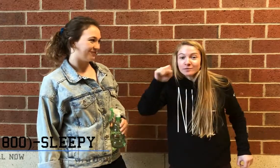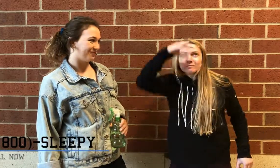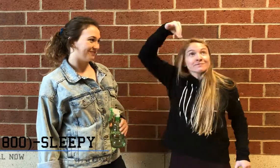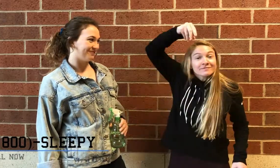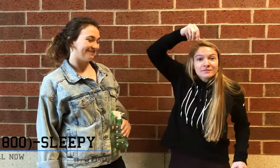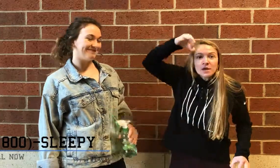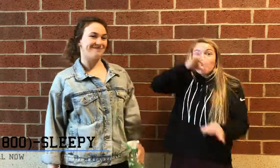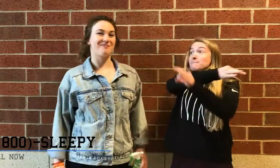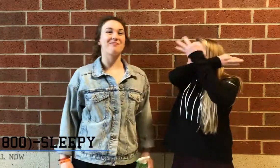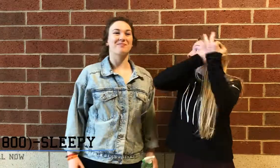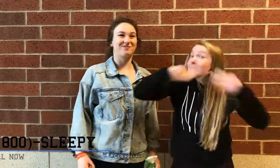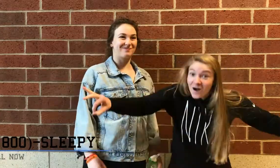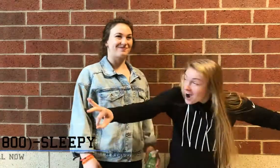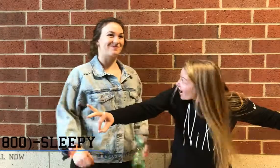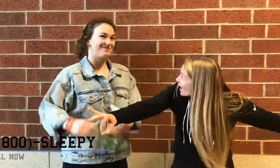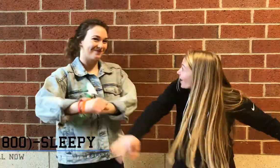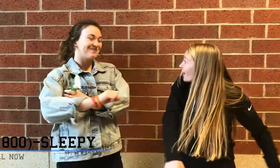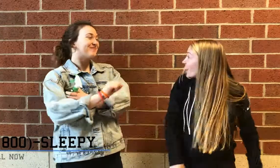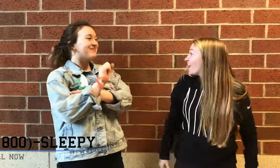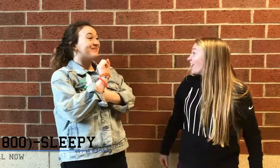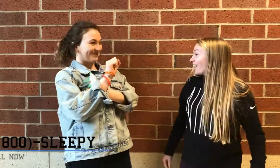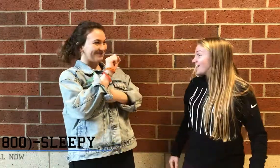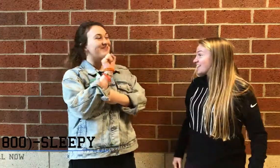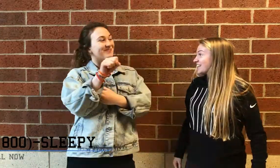super sleepy sprinkler for free? Yes, Jordy B.